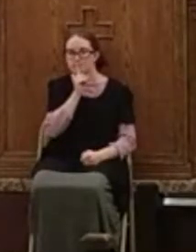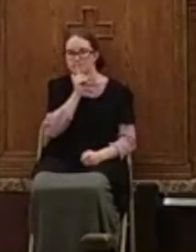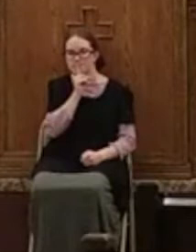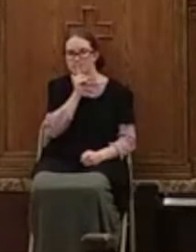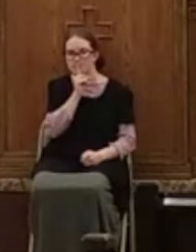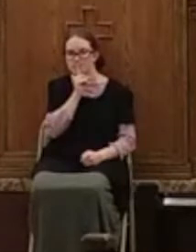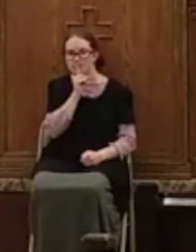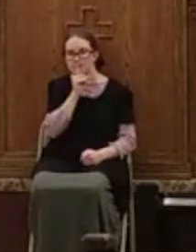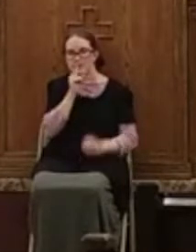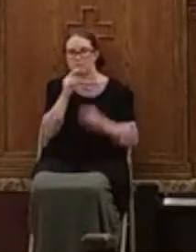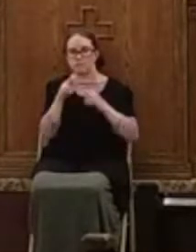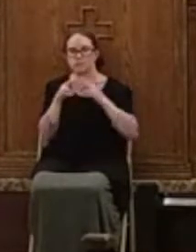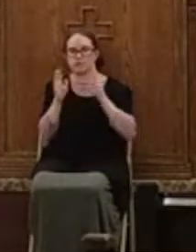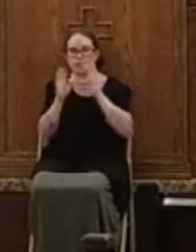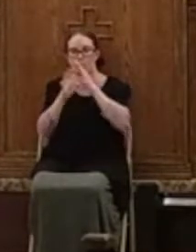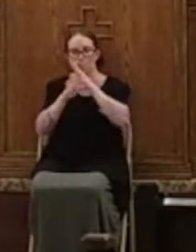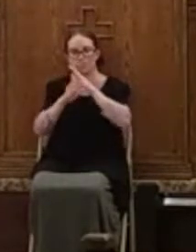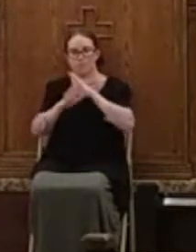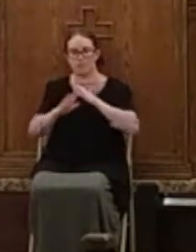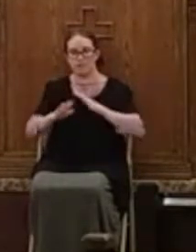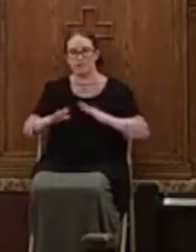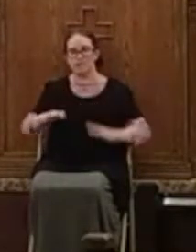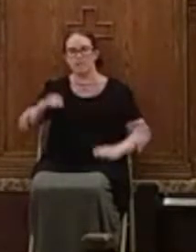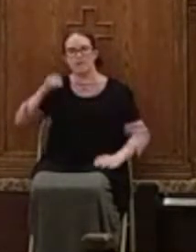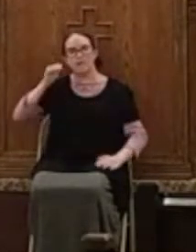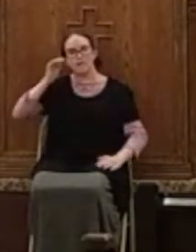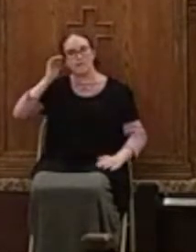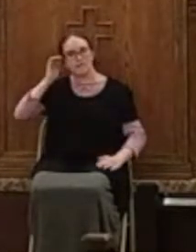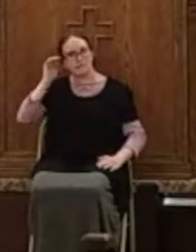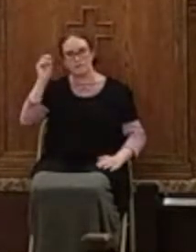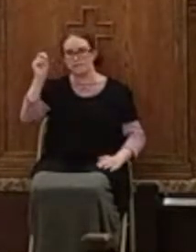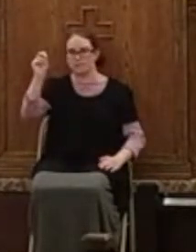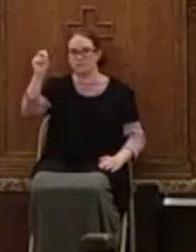And it gets so quiet. You could hear a pin drop.